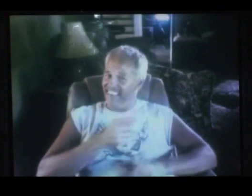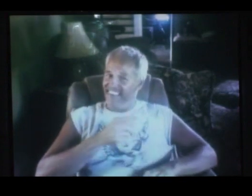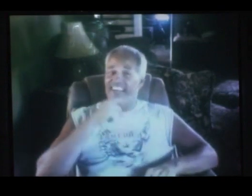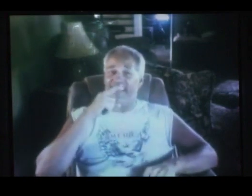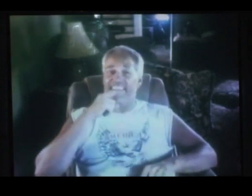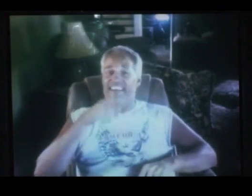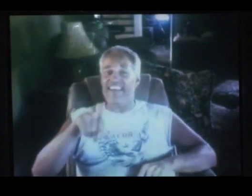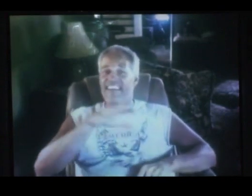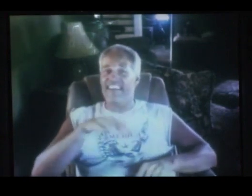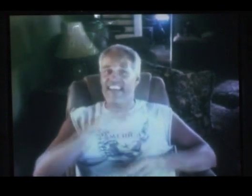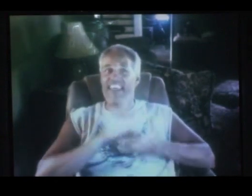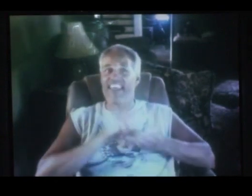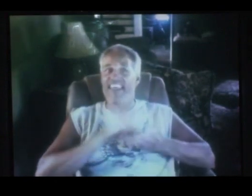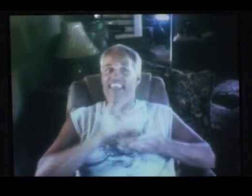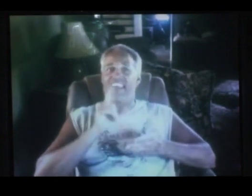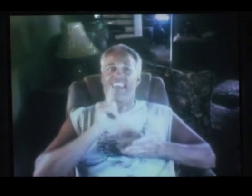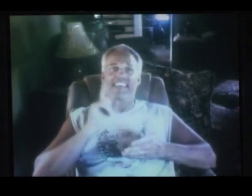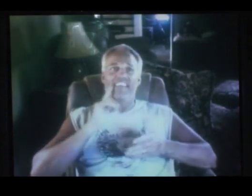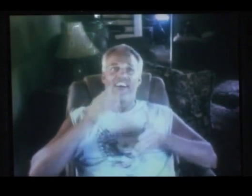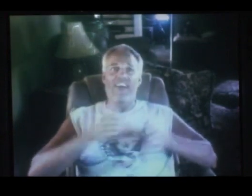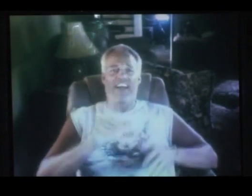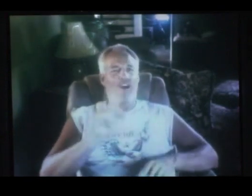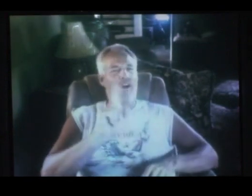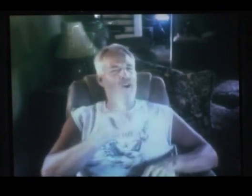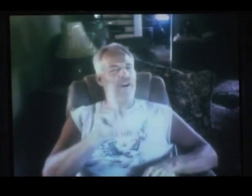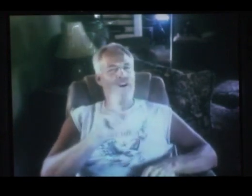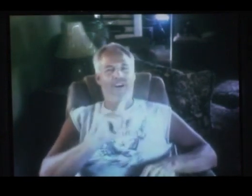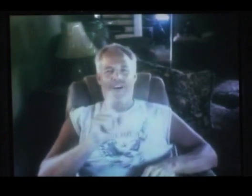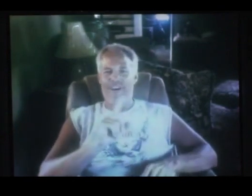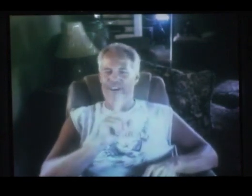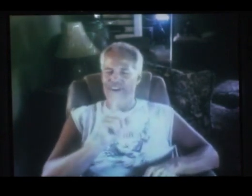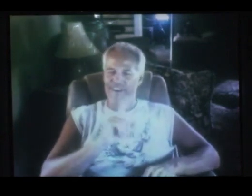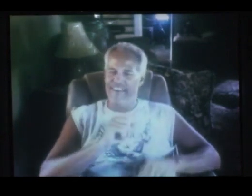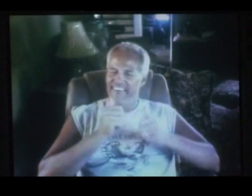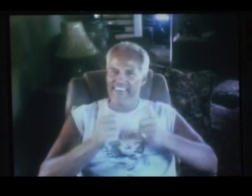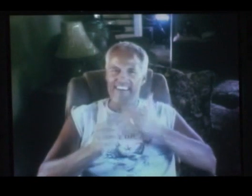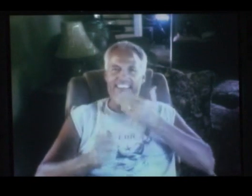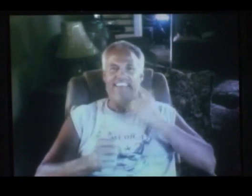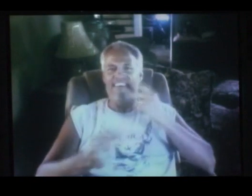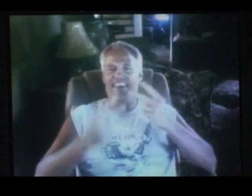Careful, you know. The hearing people, you know, they think they can take advantage of the deaf way.